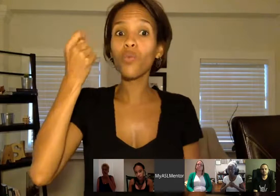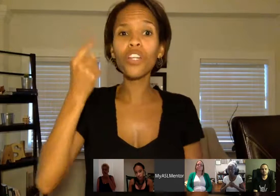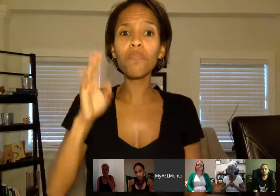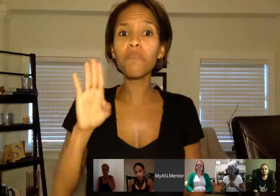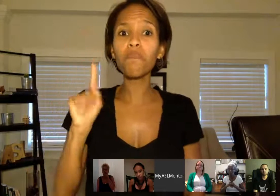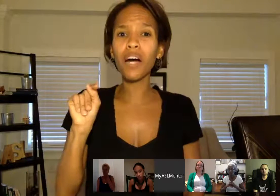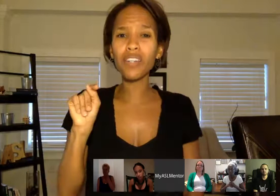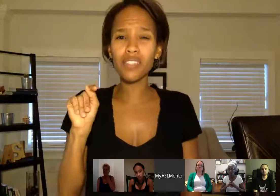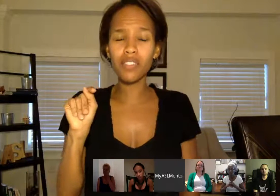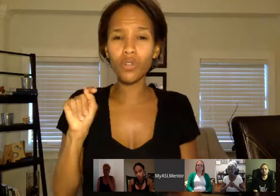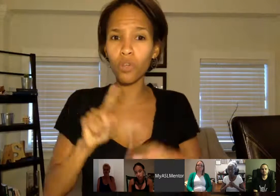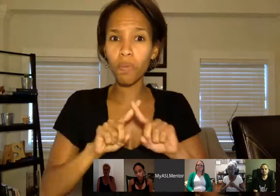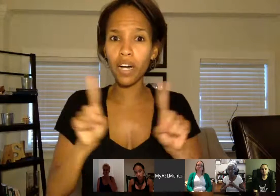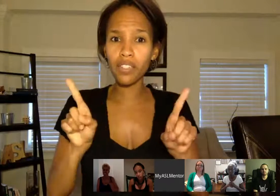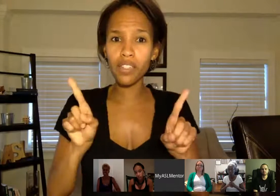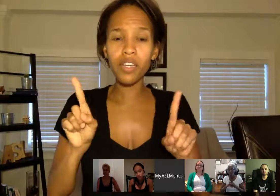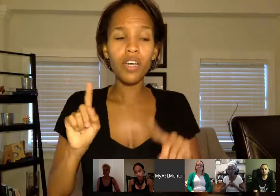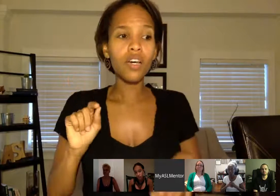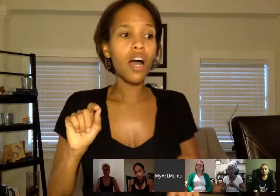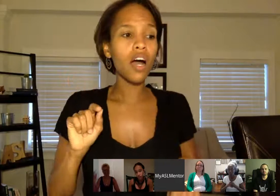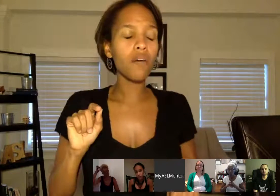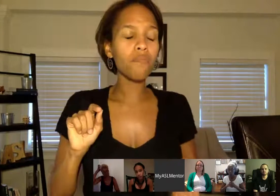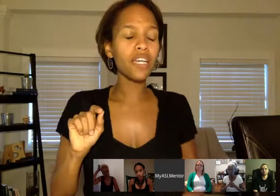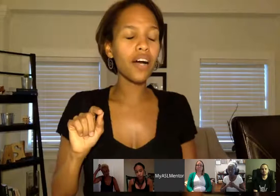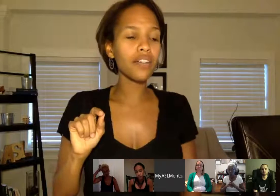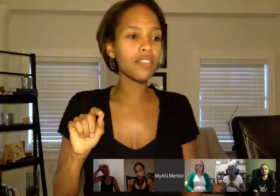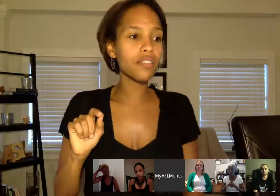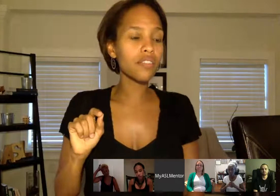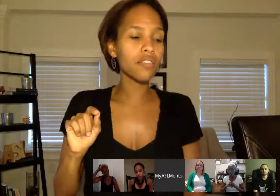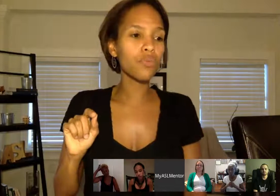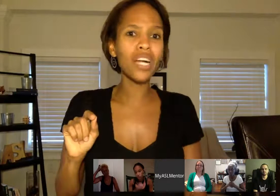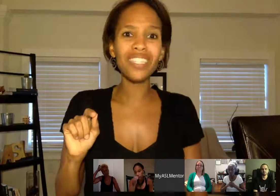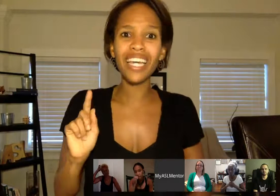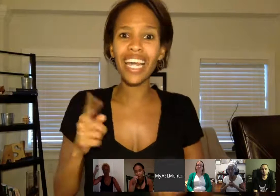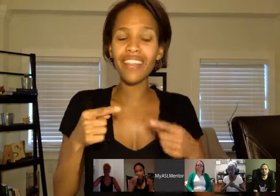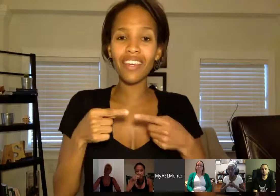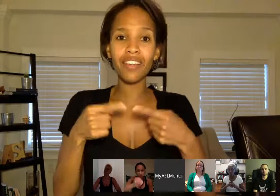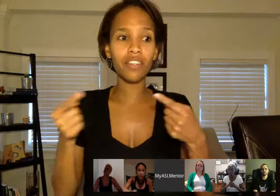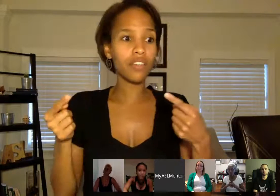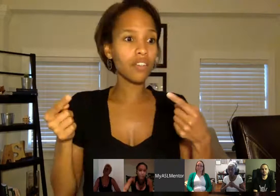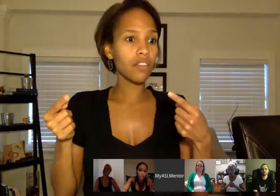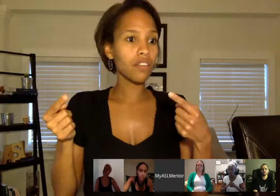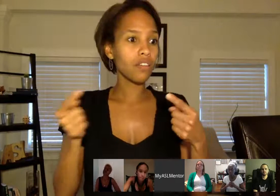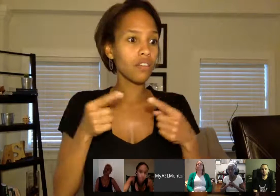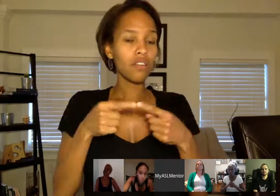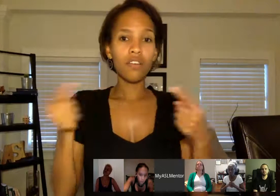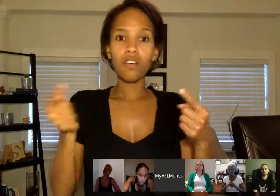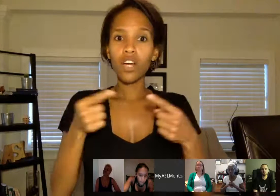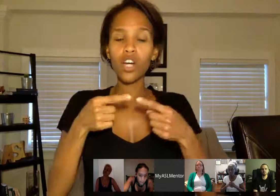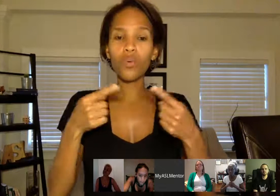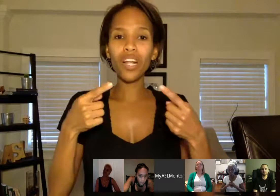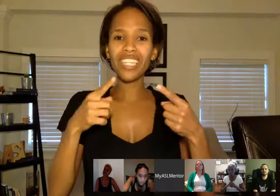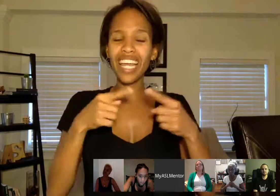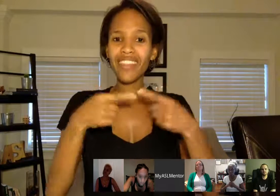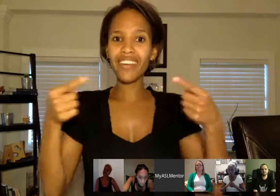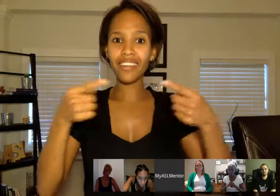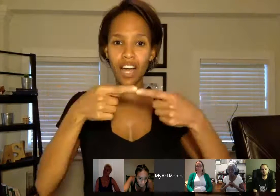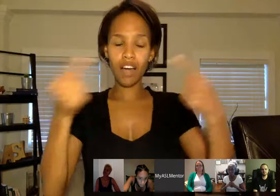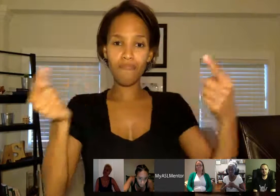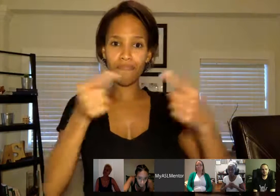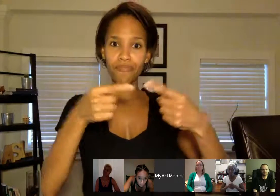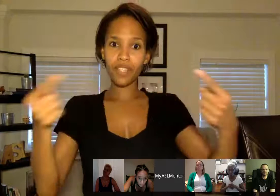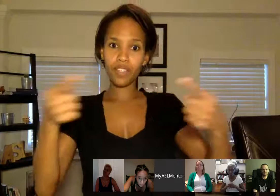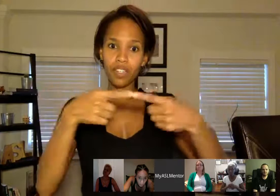Yep, it wouldn't be but or but because we're not saying anything. We're not saying